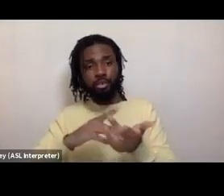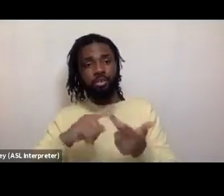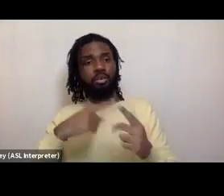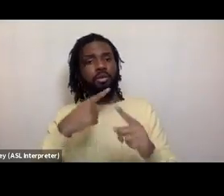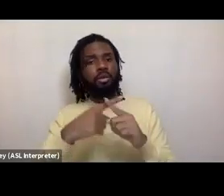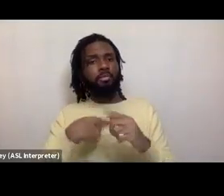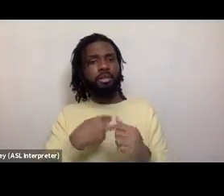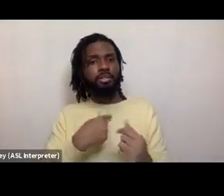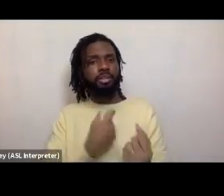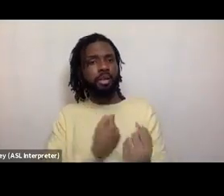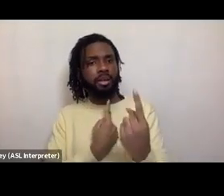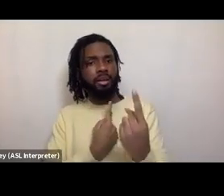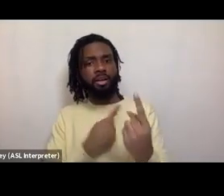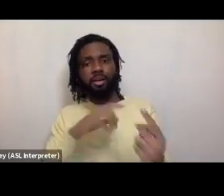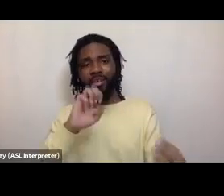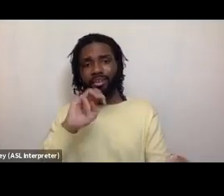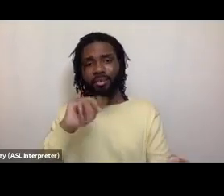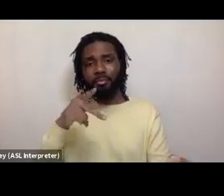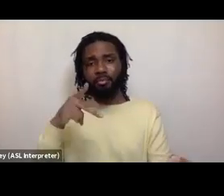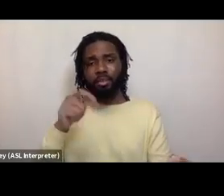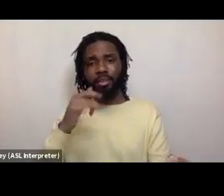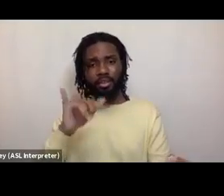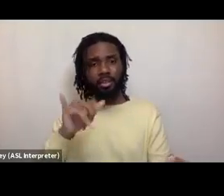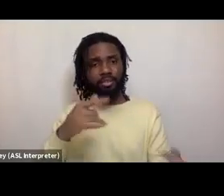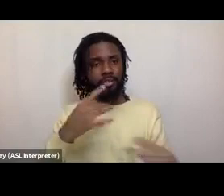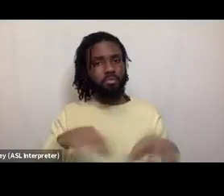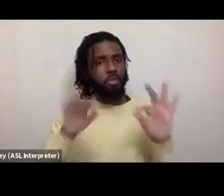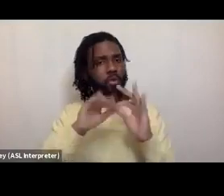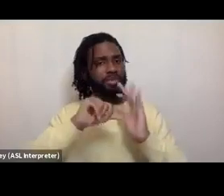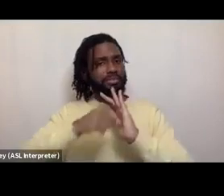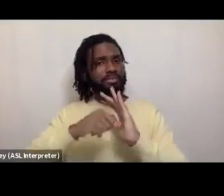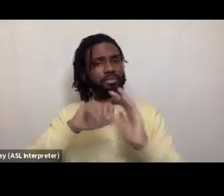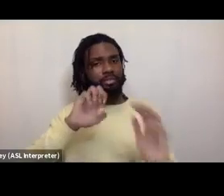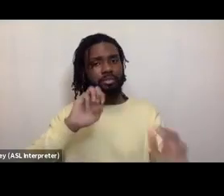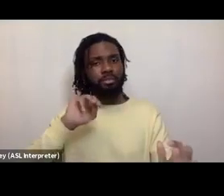think it's important to mention empathy because